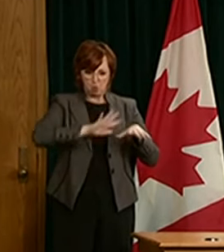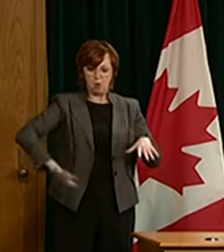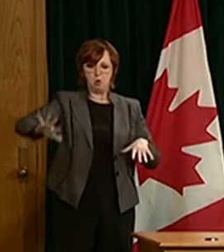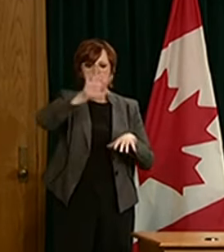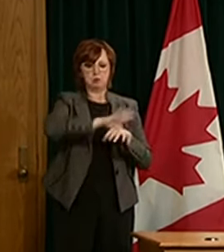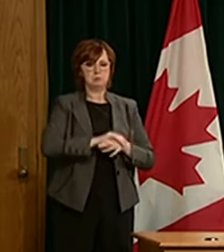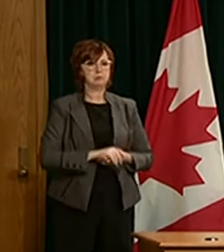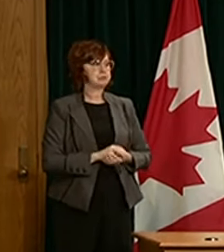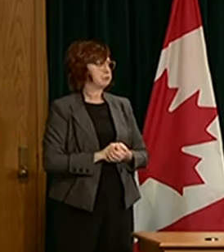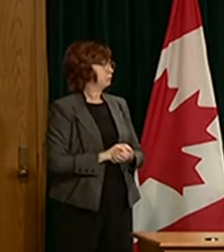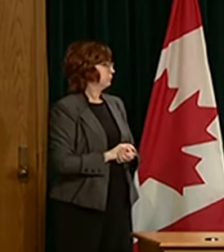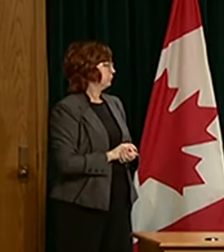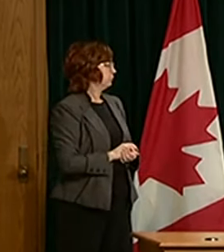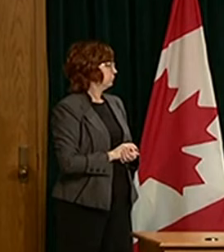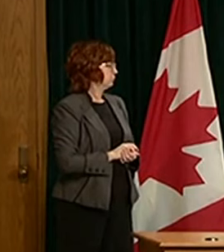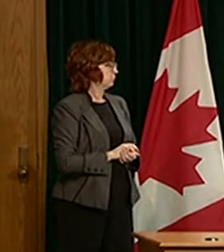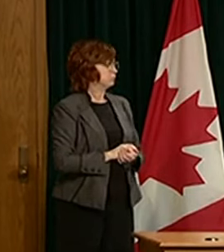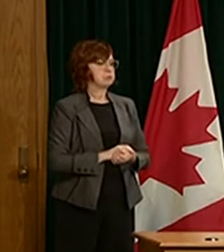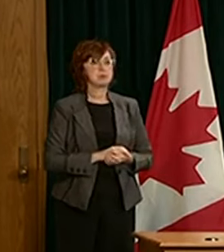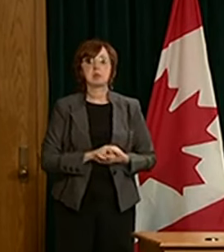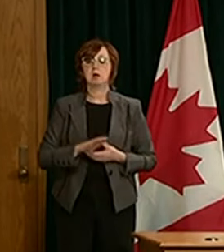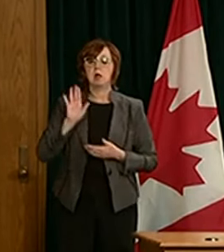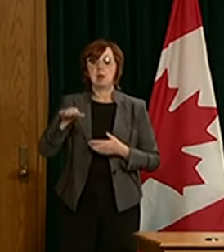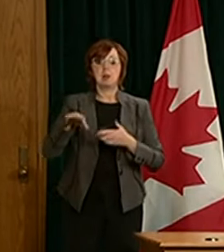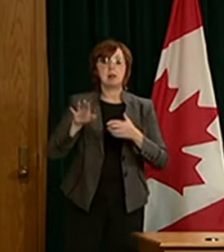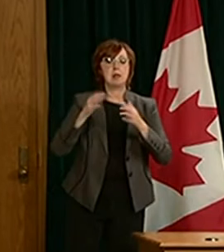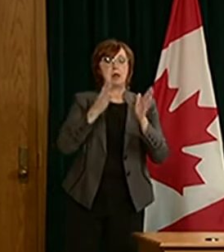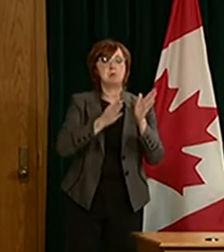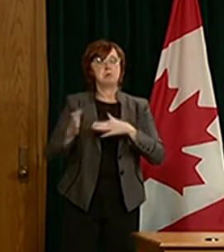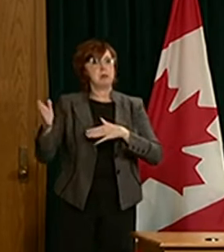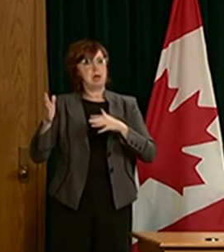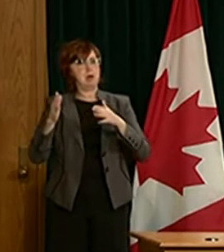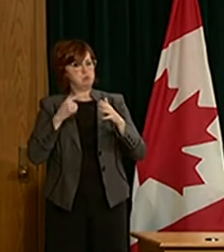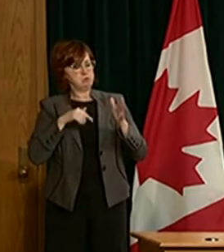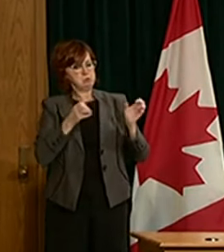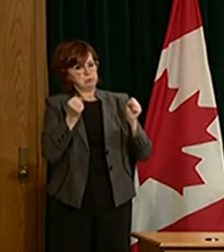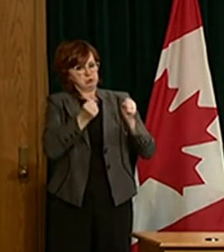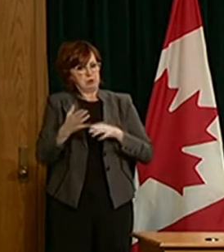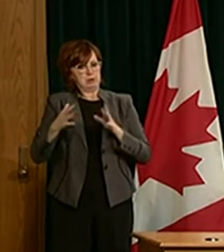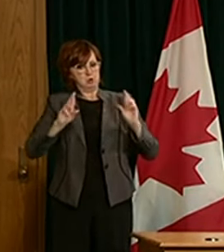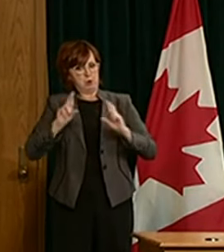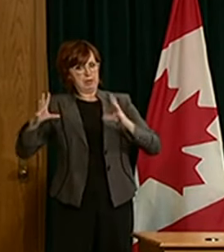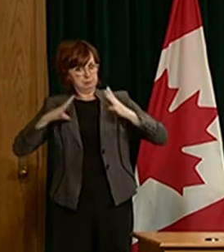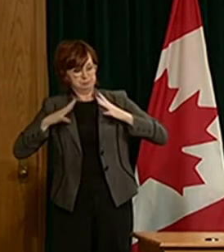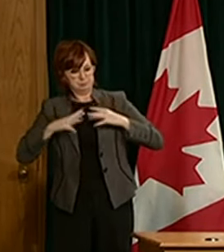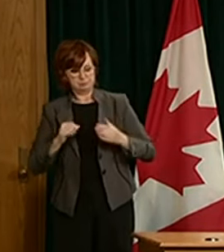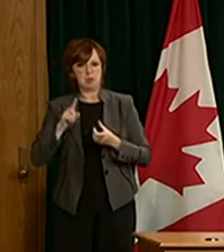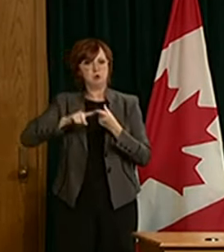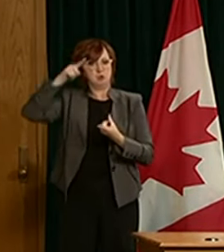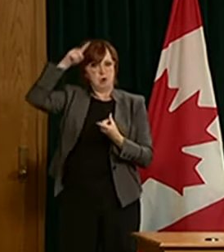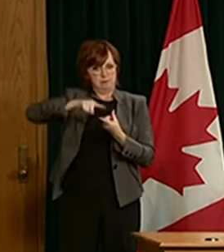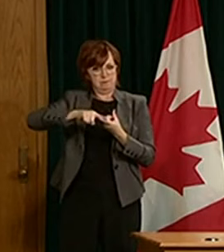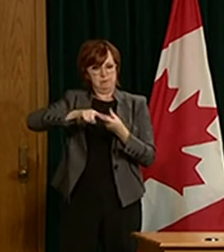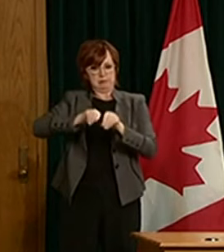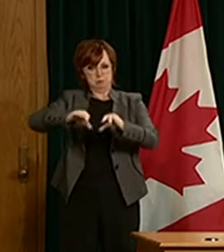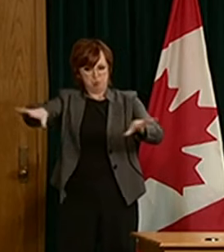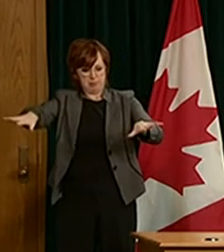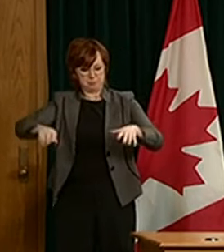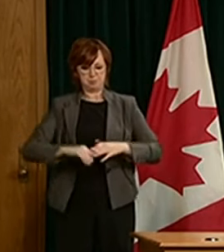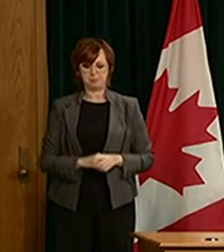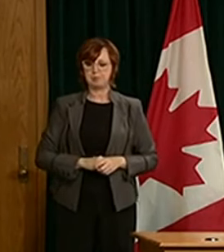A few highlights from our defensive strategy to mitigate the spread of the disease. We are pursuing ongoing implementation